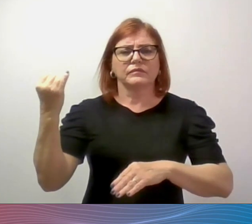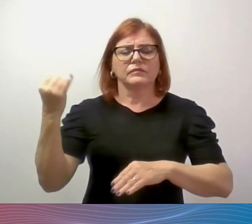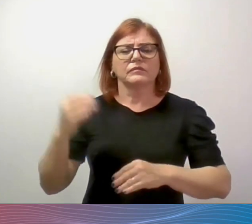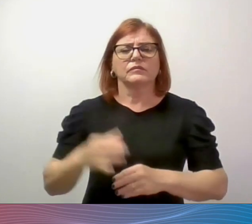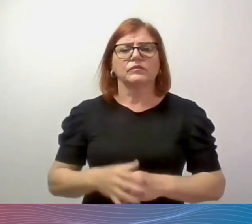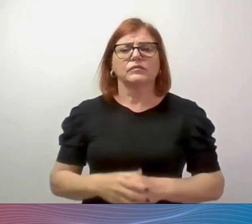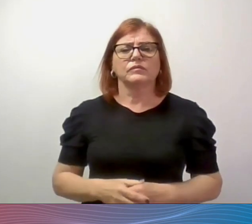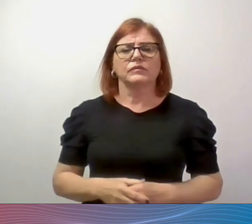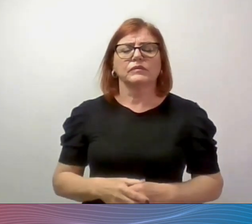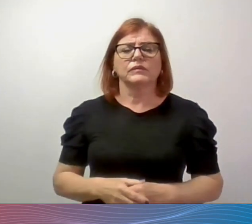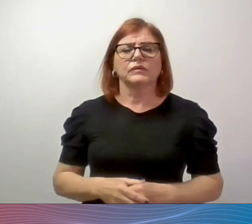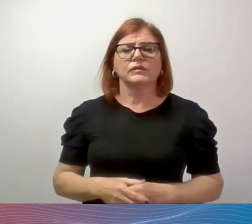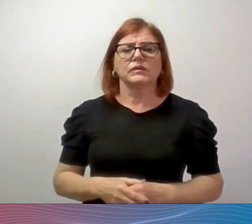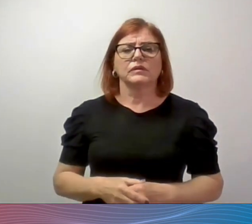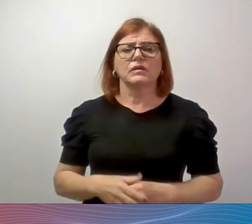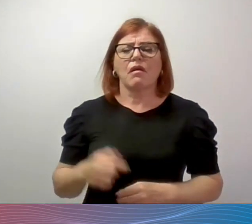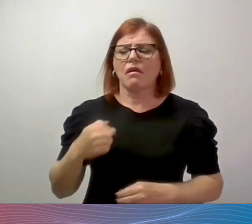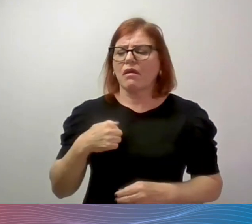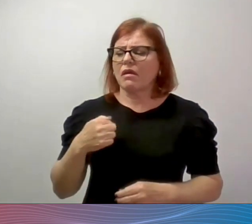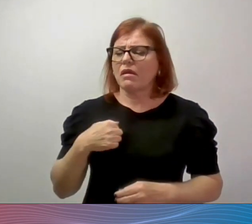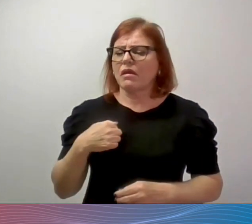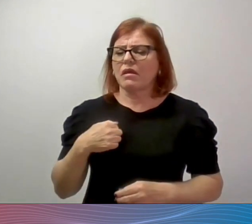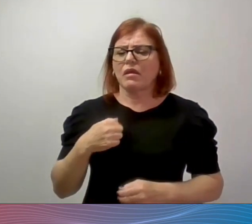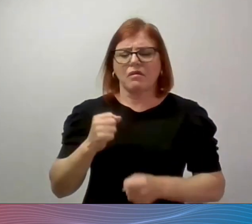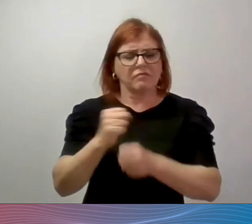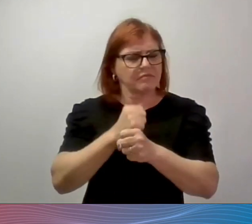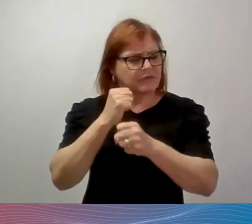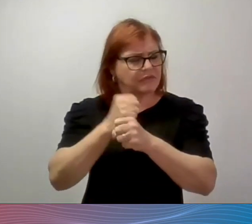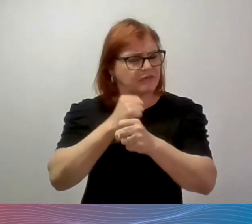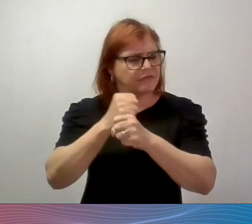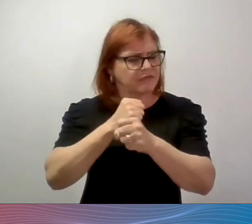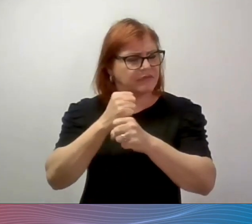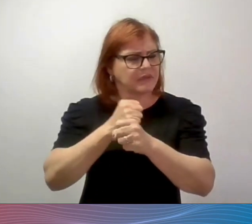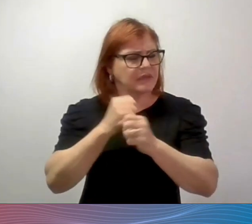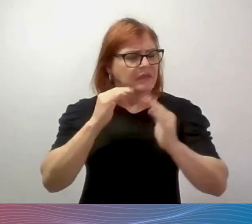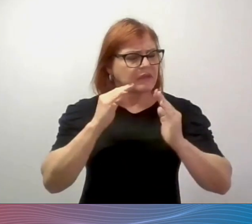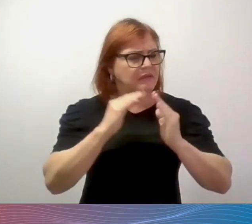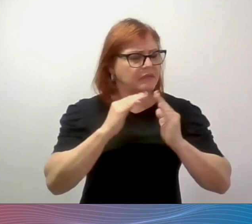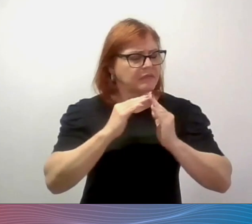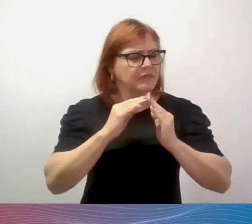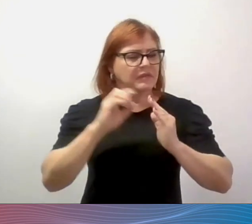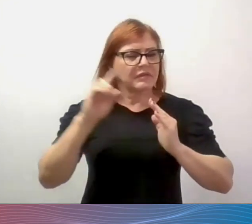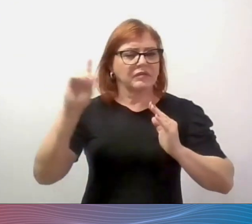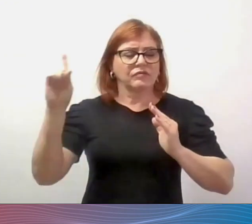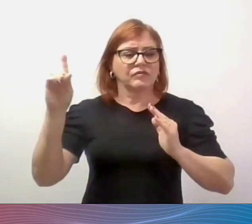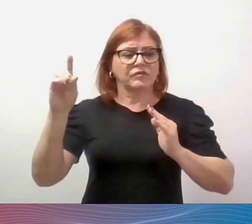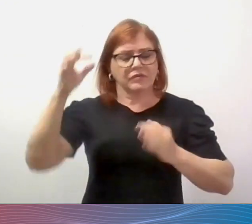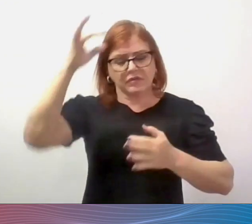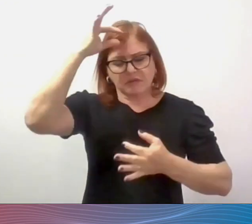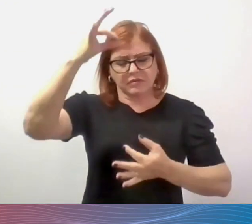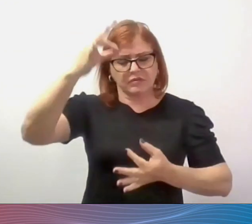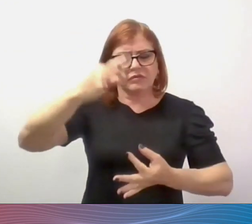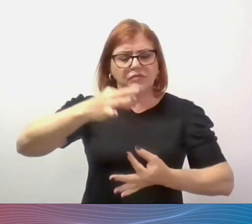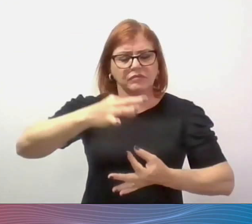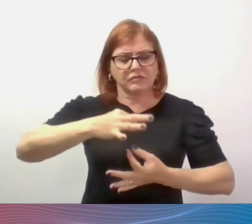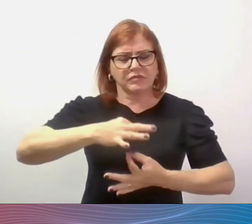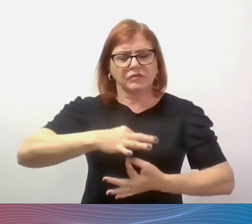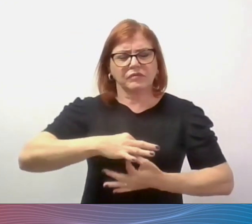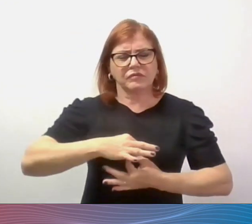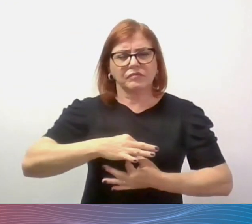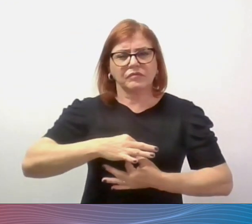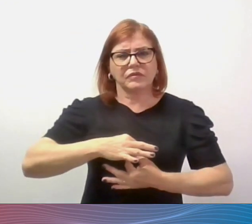estou sendo edificado, habitação de Deus no Espírito. I am being edified as the dwelling place in the Spirit.